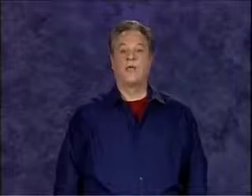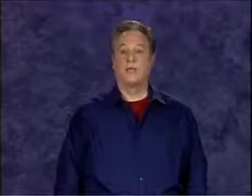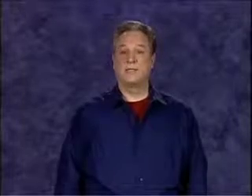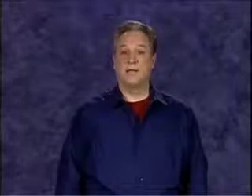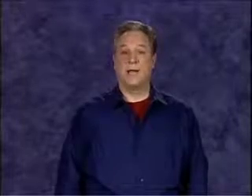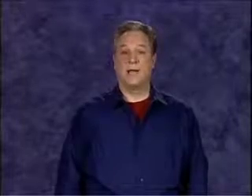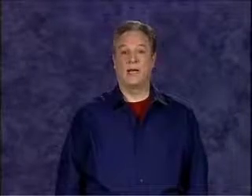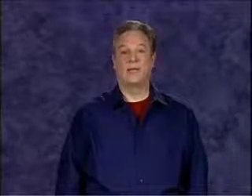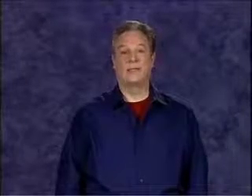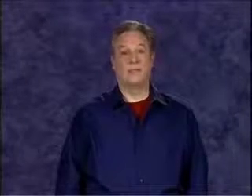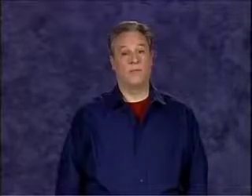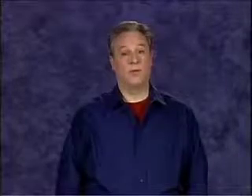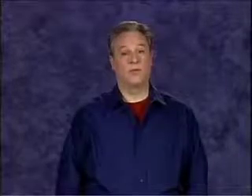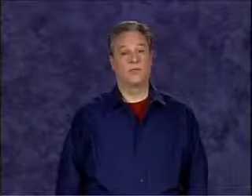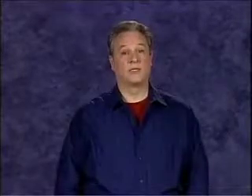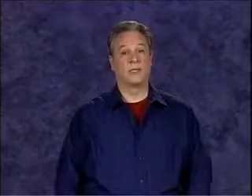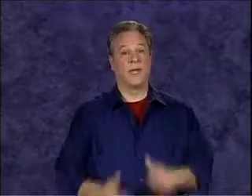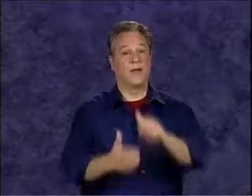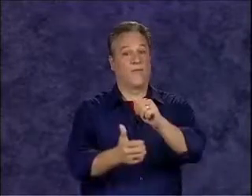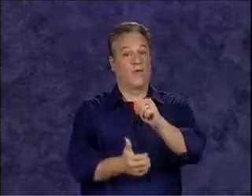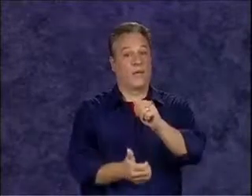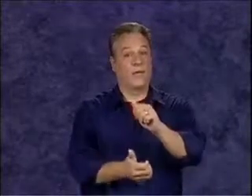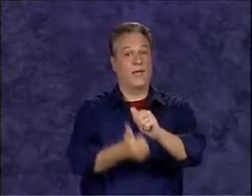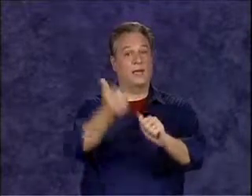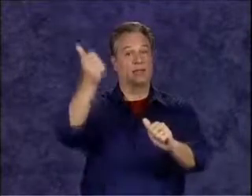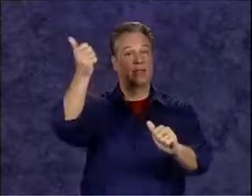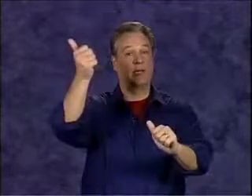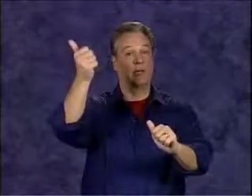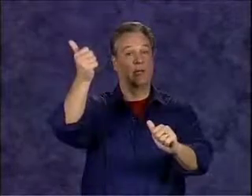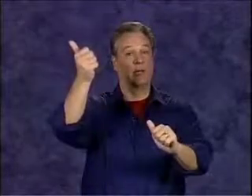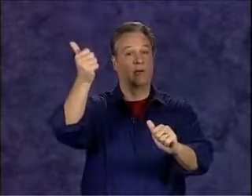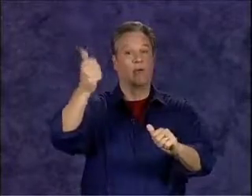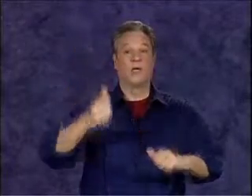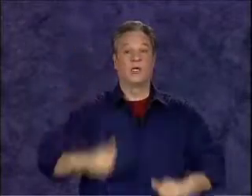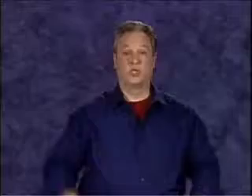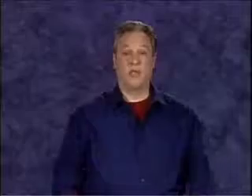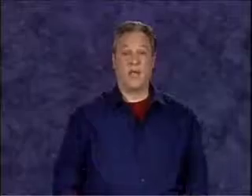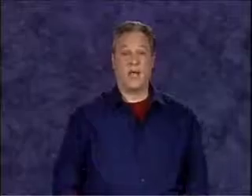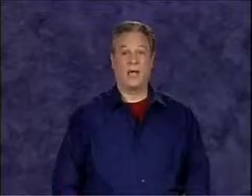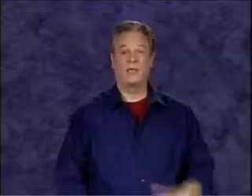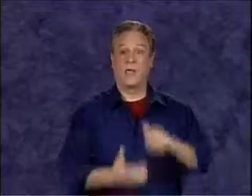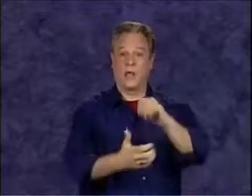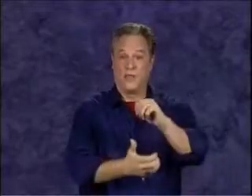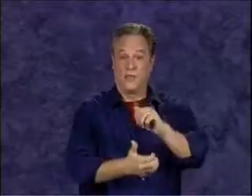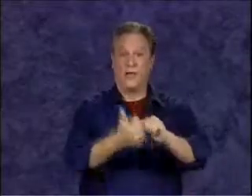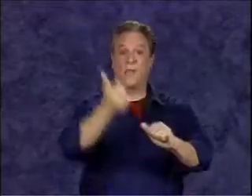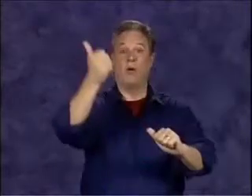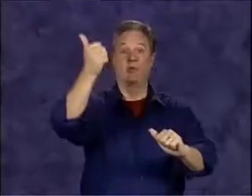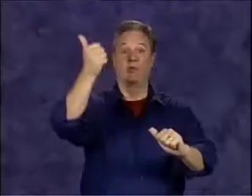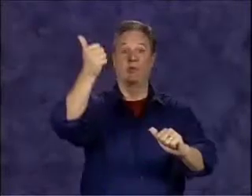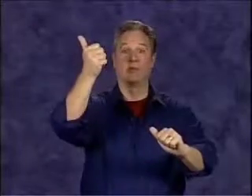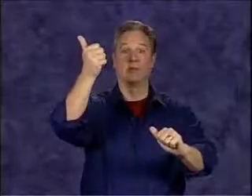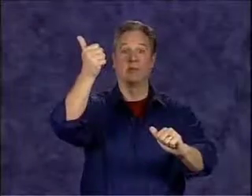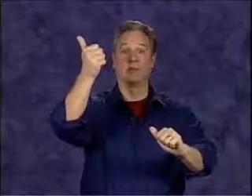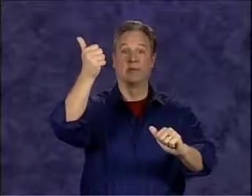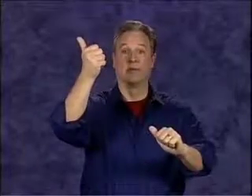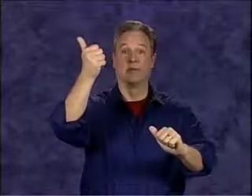This sign is similar to the sign for EST. She has the most.